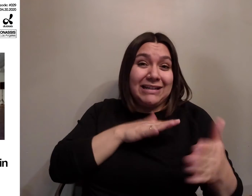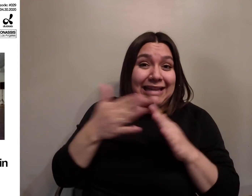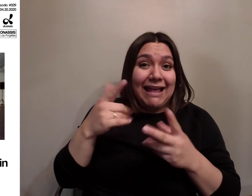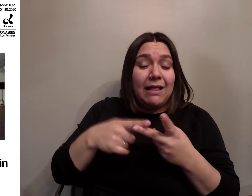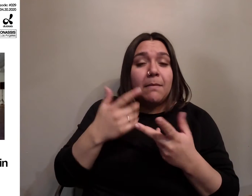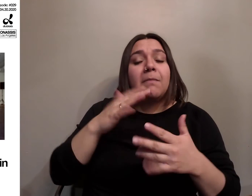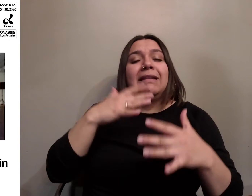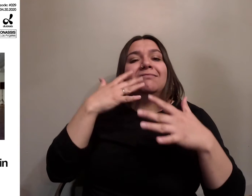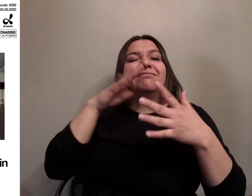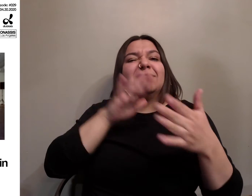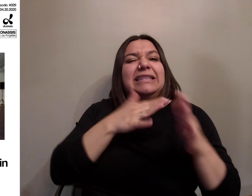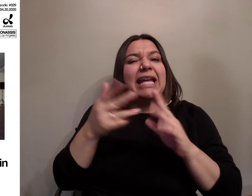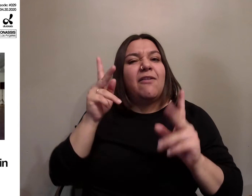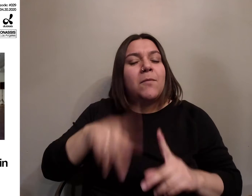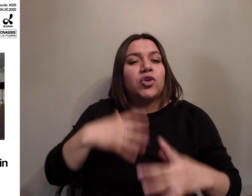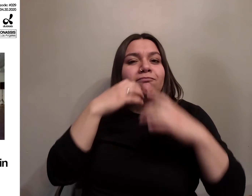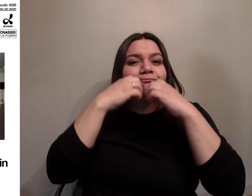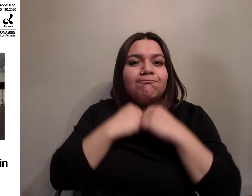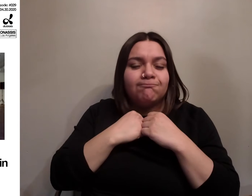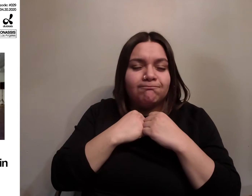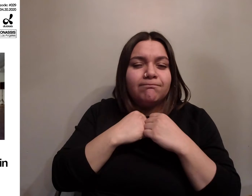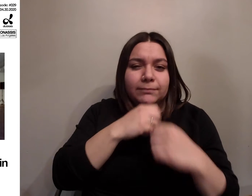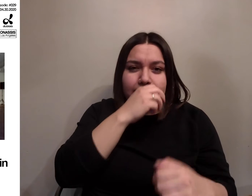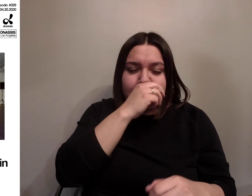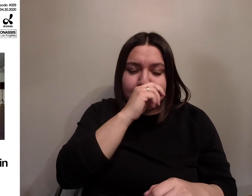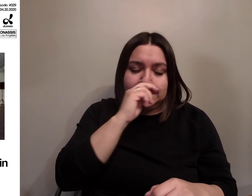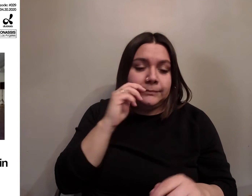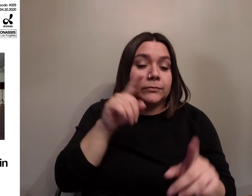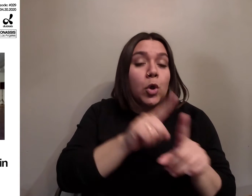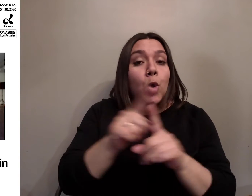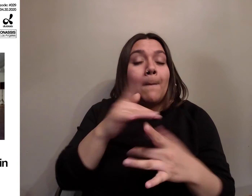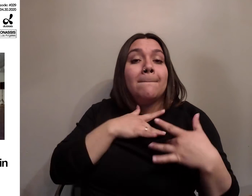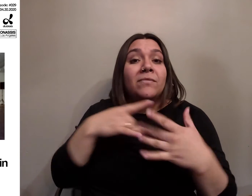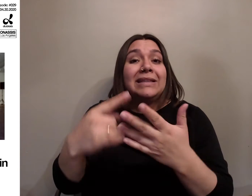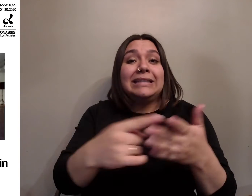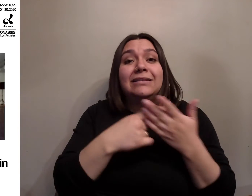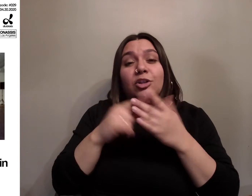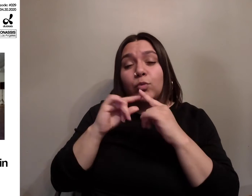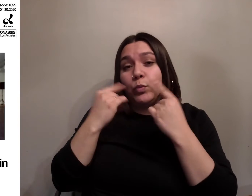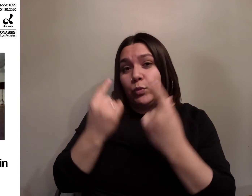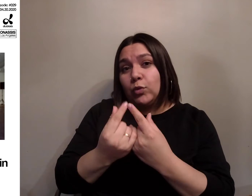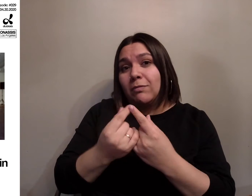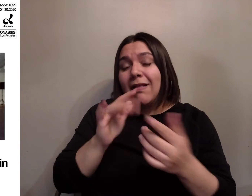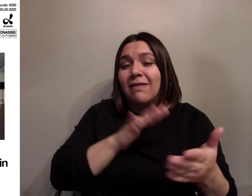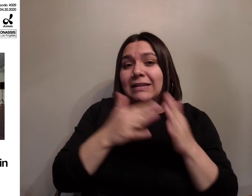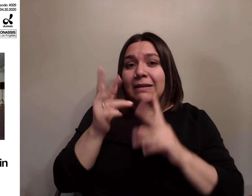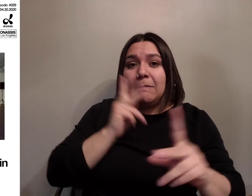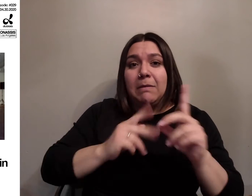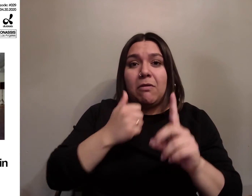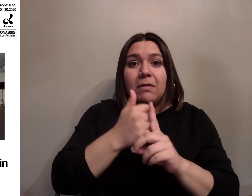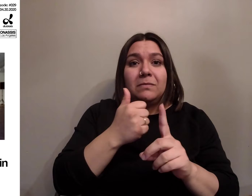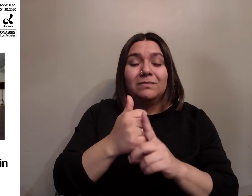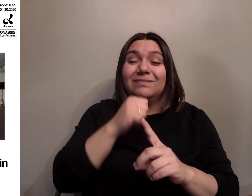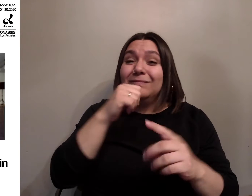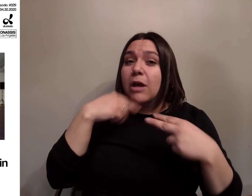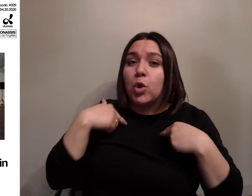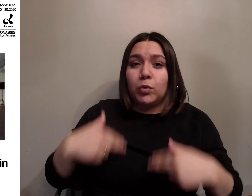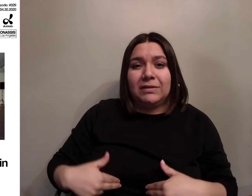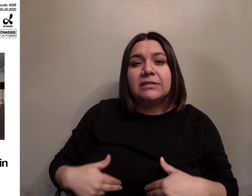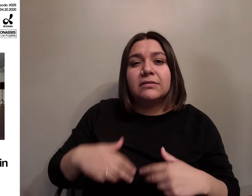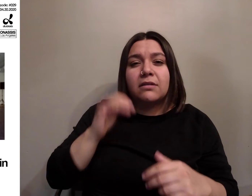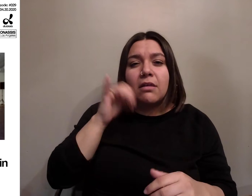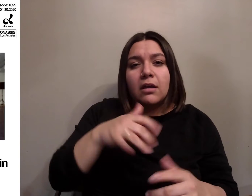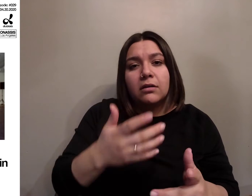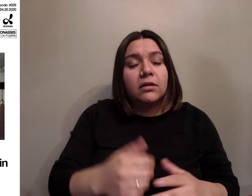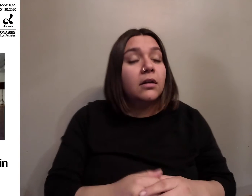Challenging, particularly, one might say, at this moment, even more so. Yes, of course, we discuss